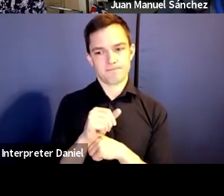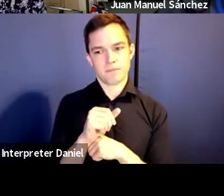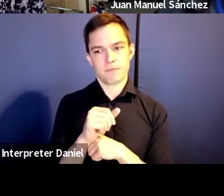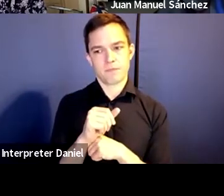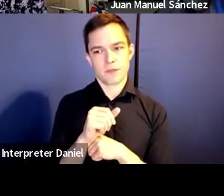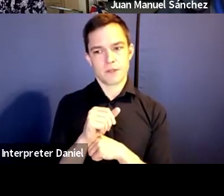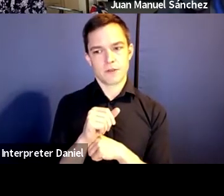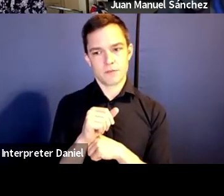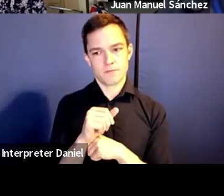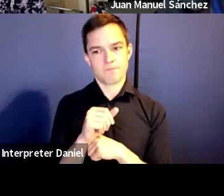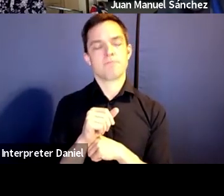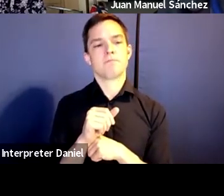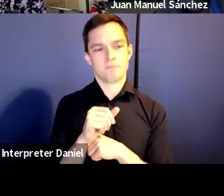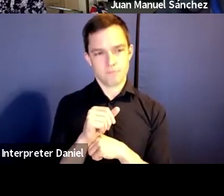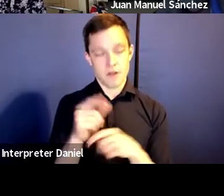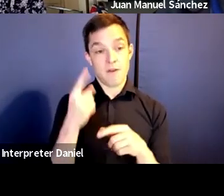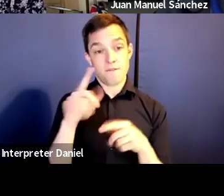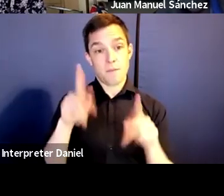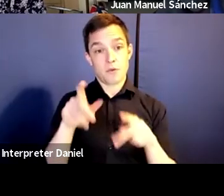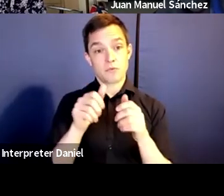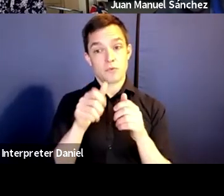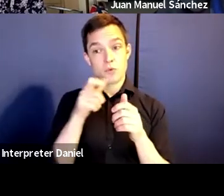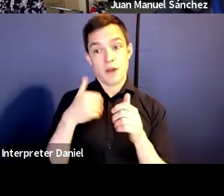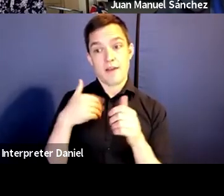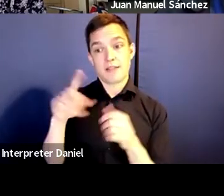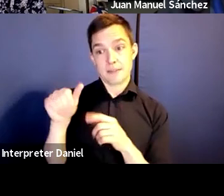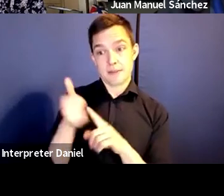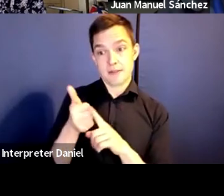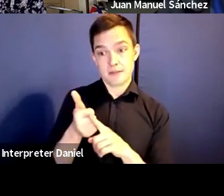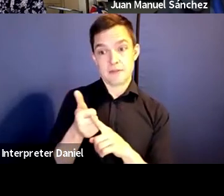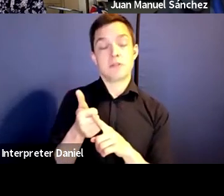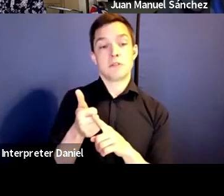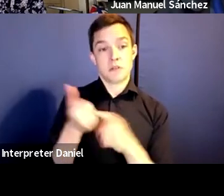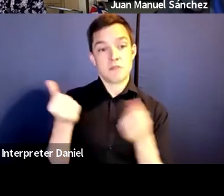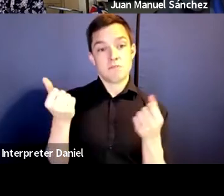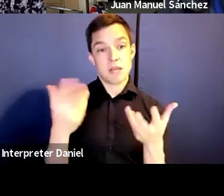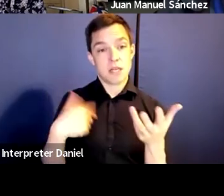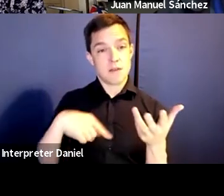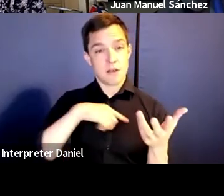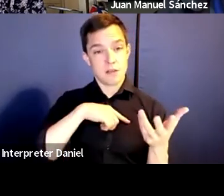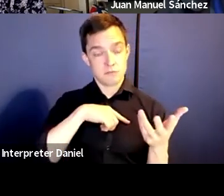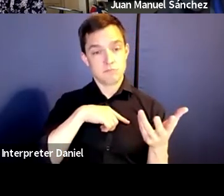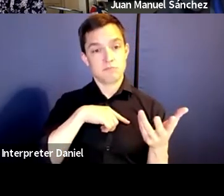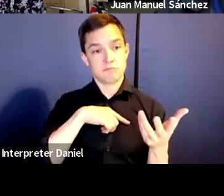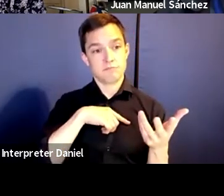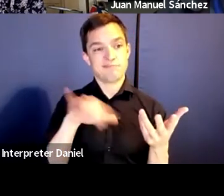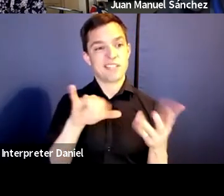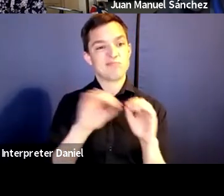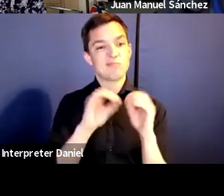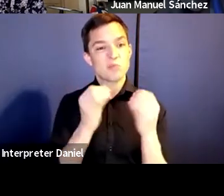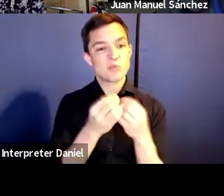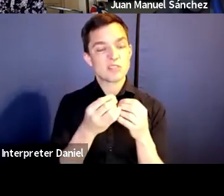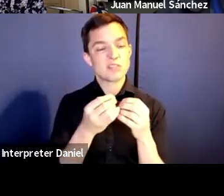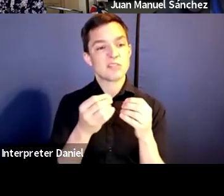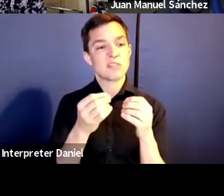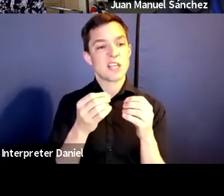for us as a person with disability, we sometimes a lot of us like organization of person with